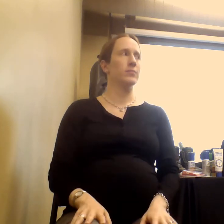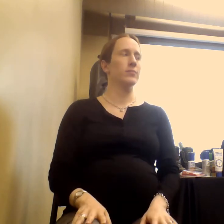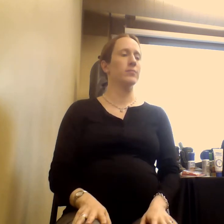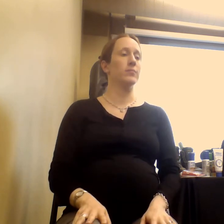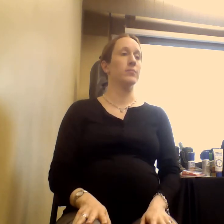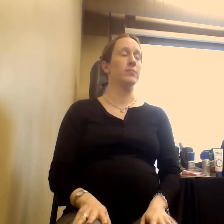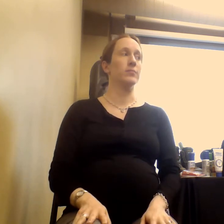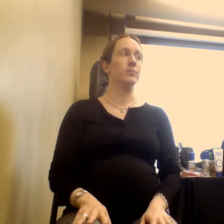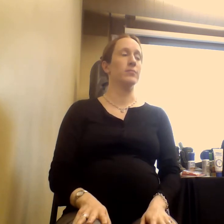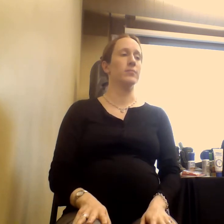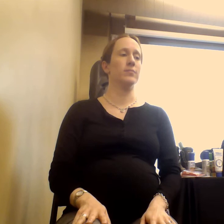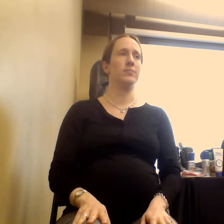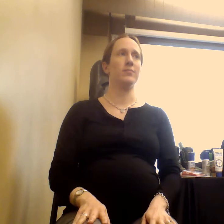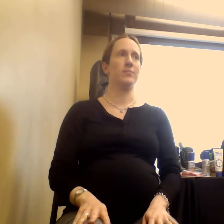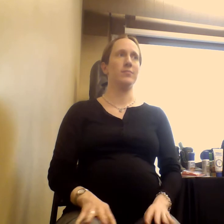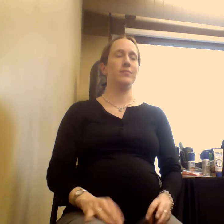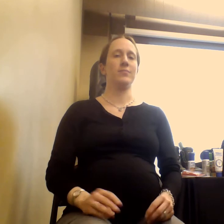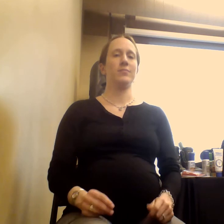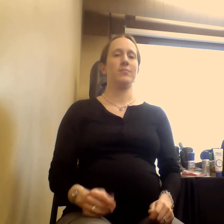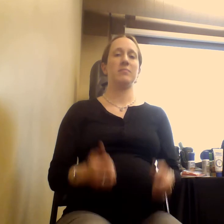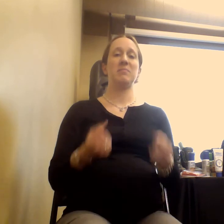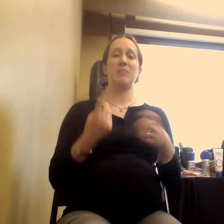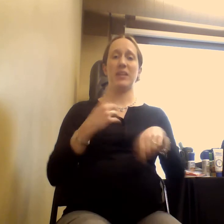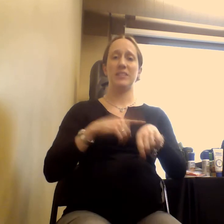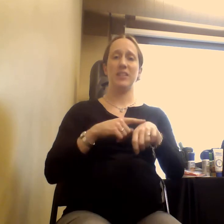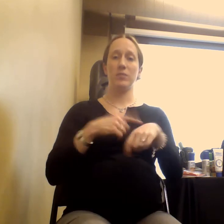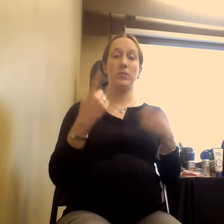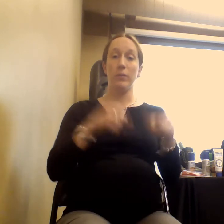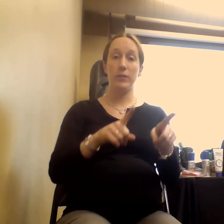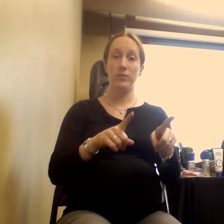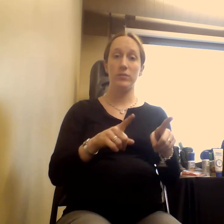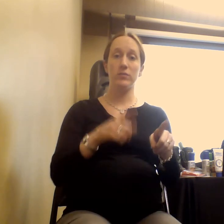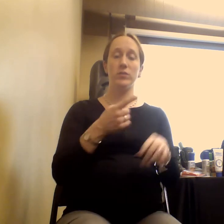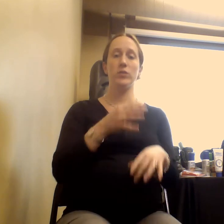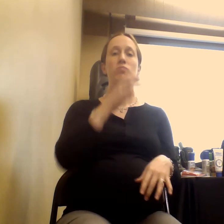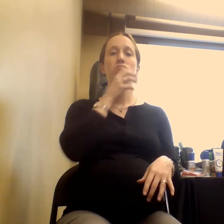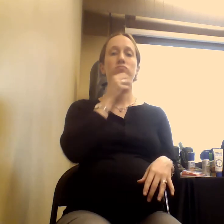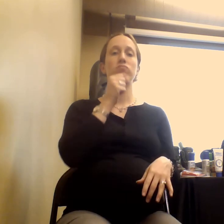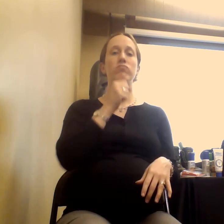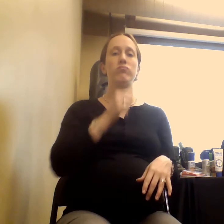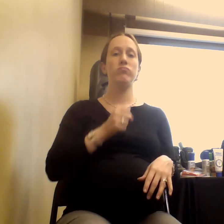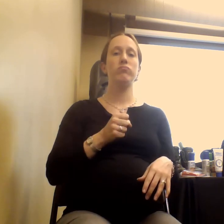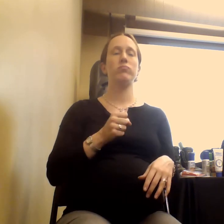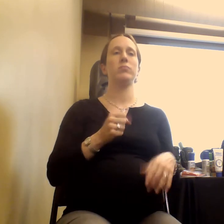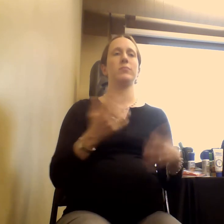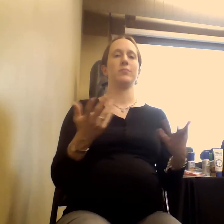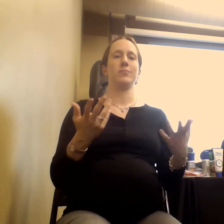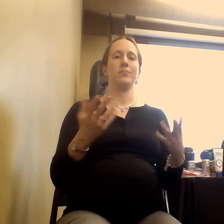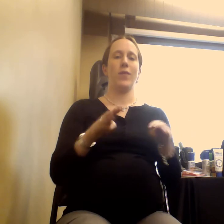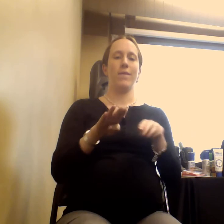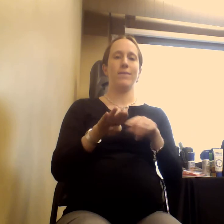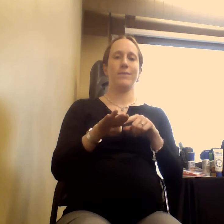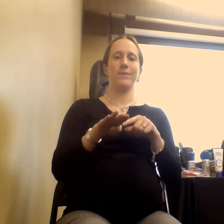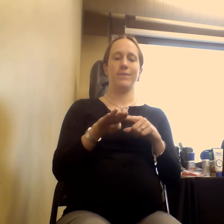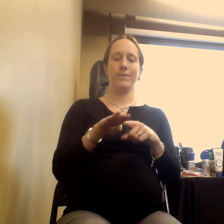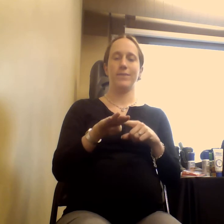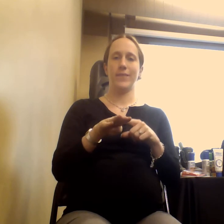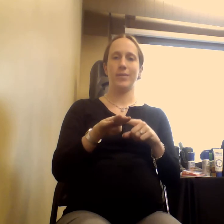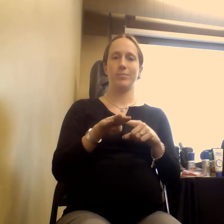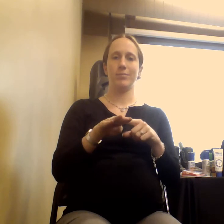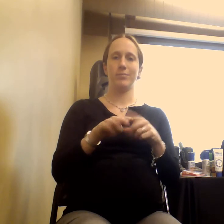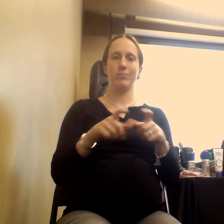what happens, some of us as we age, our feet get wider because the bones flatten out. But I've also seen it,